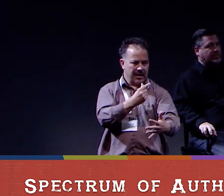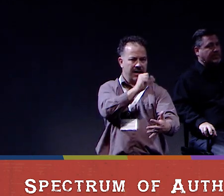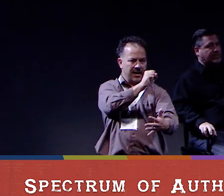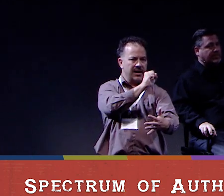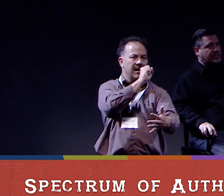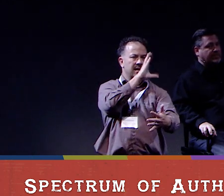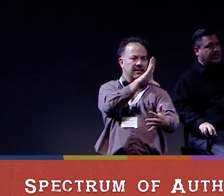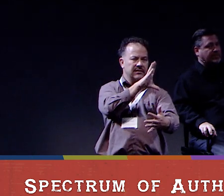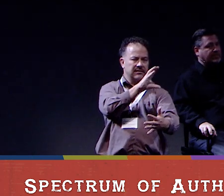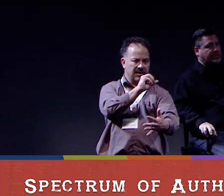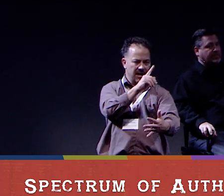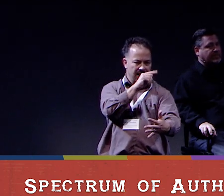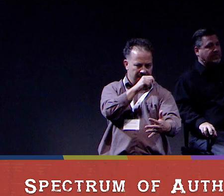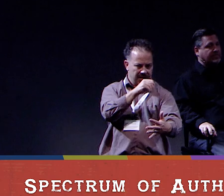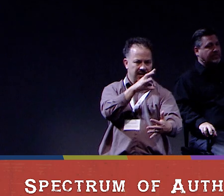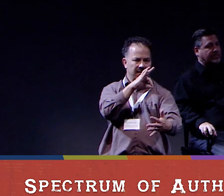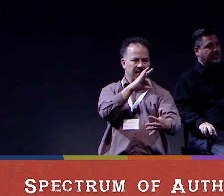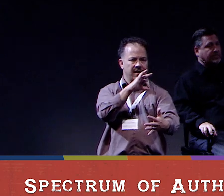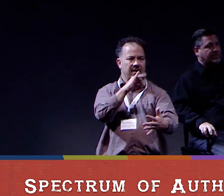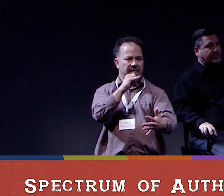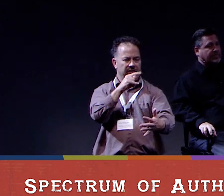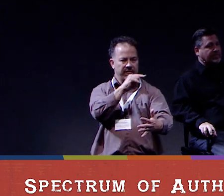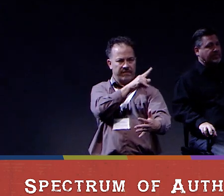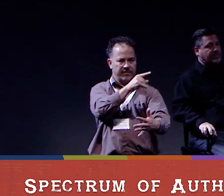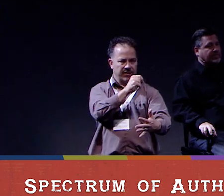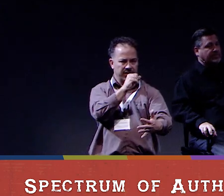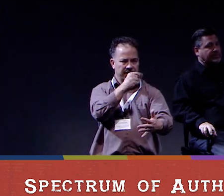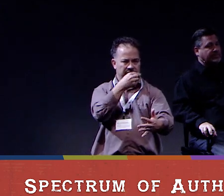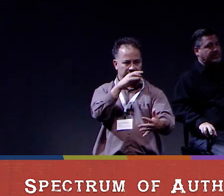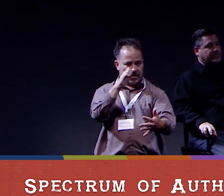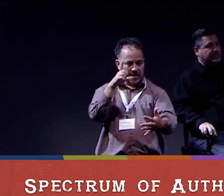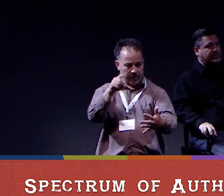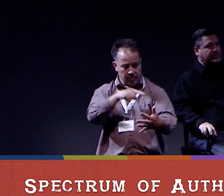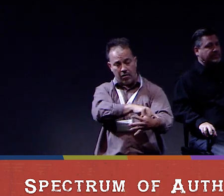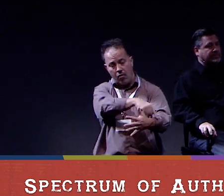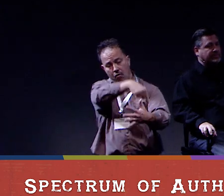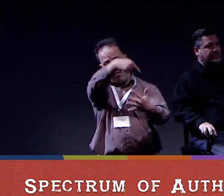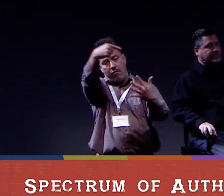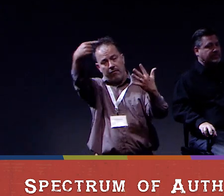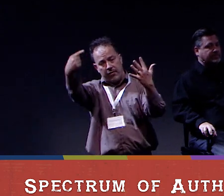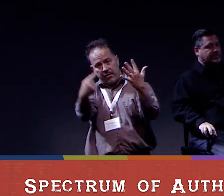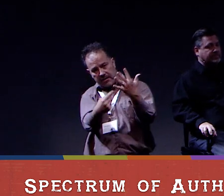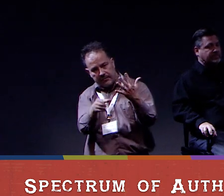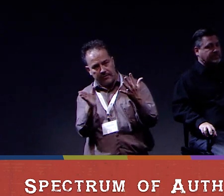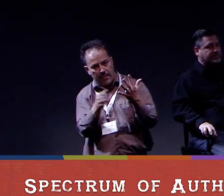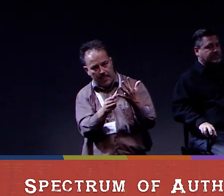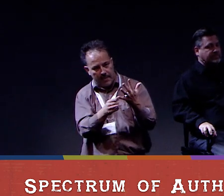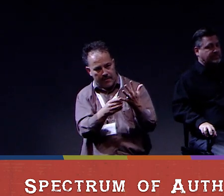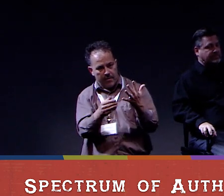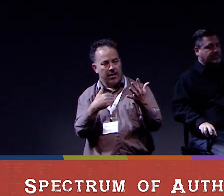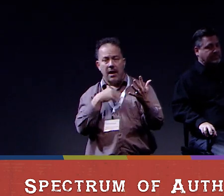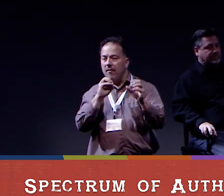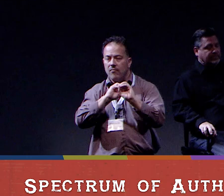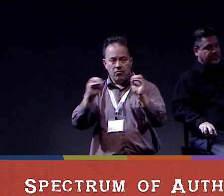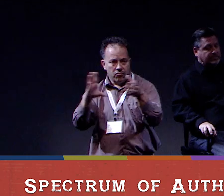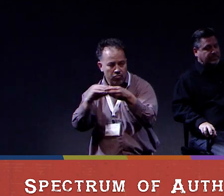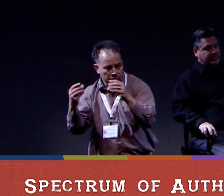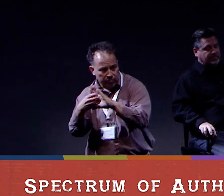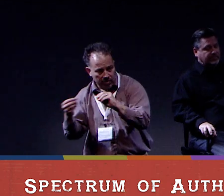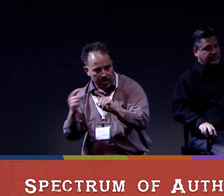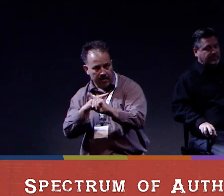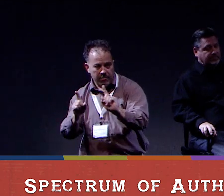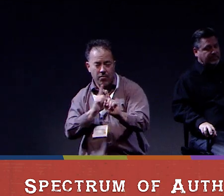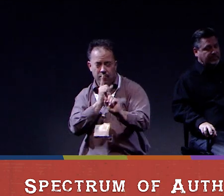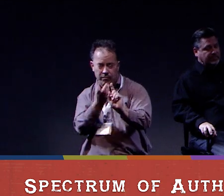have amazing linear narratives. On the complete opposite side of the spectrum, we have no narrative at all, but